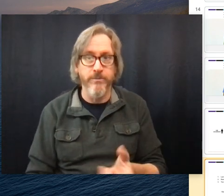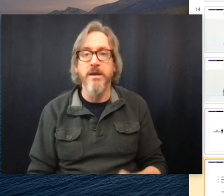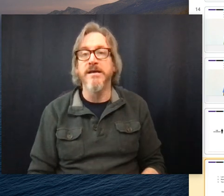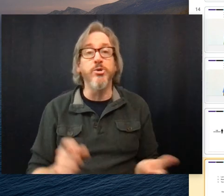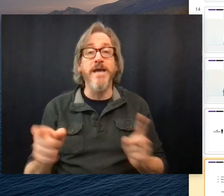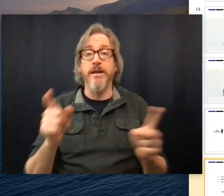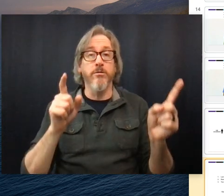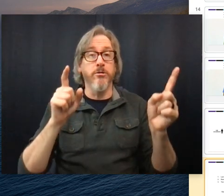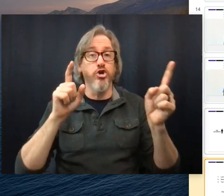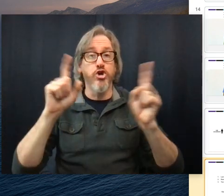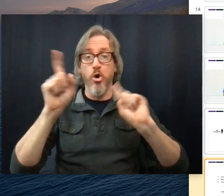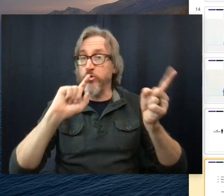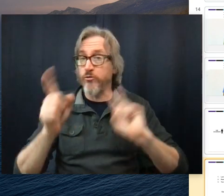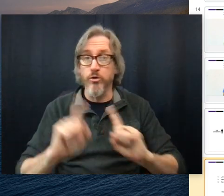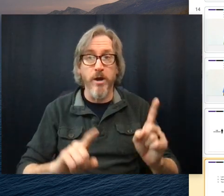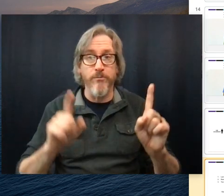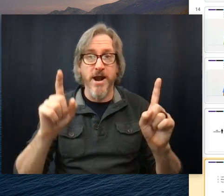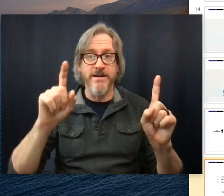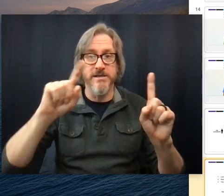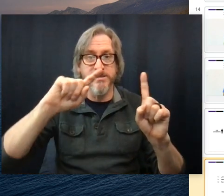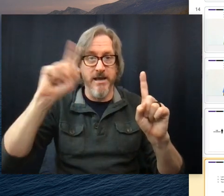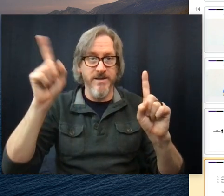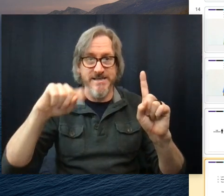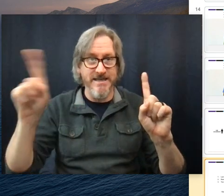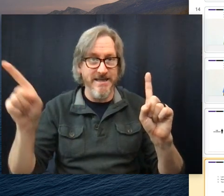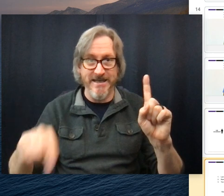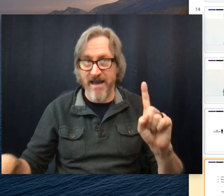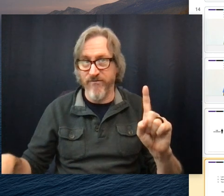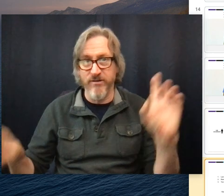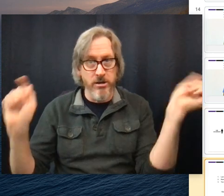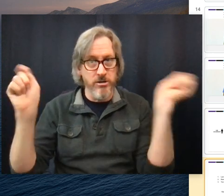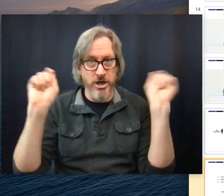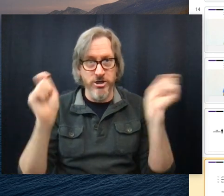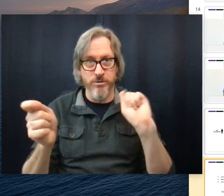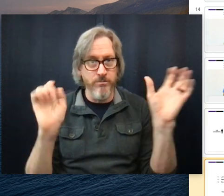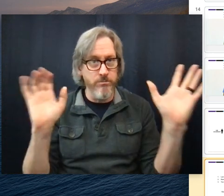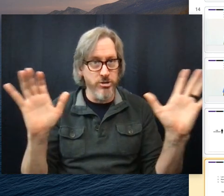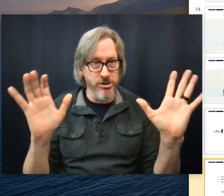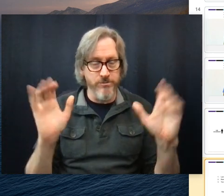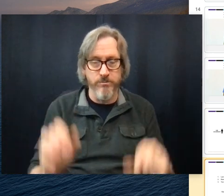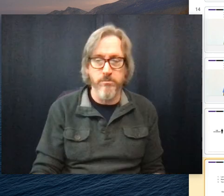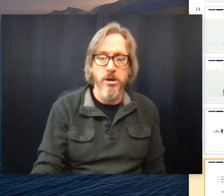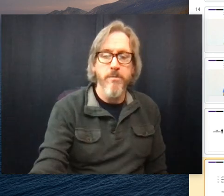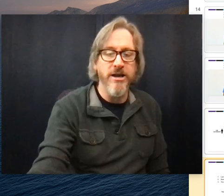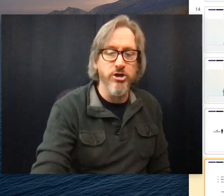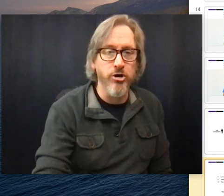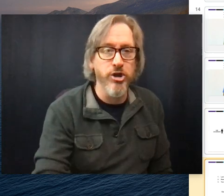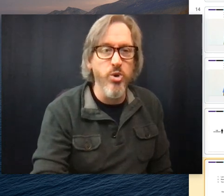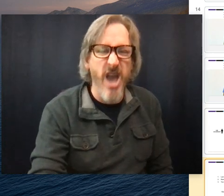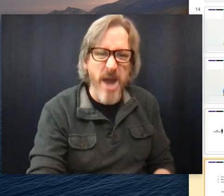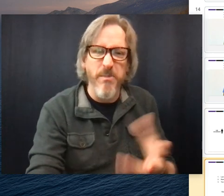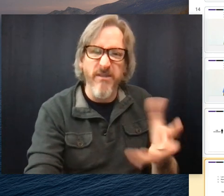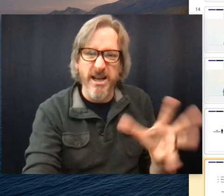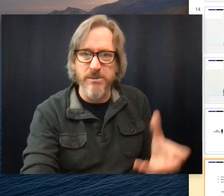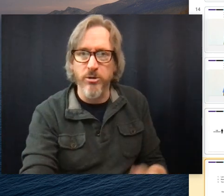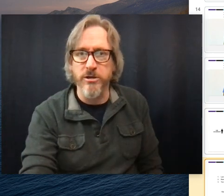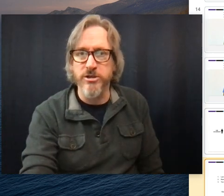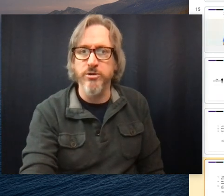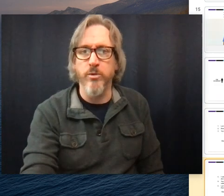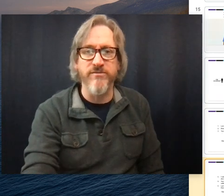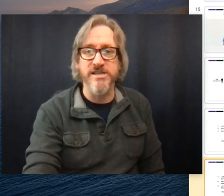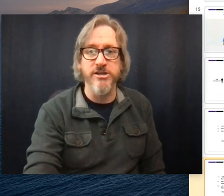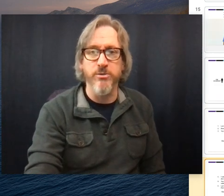paid. So again, go through and practice A, B, C, D, E, F. Change them. Just make sure you can be